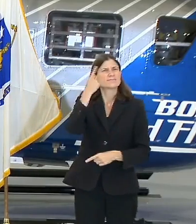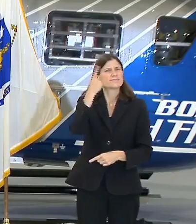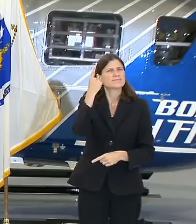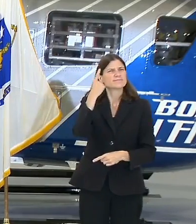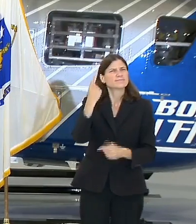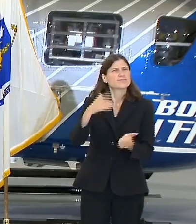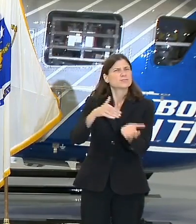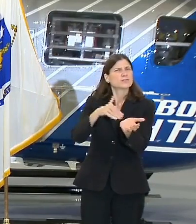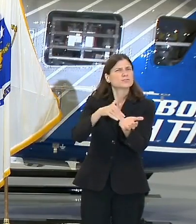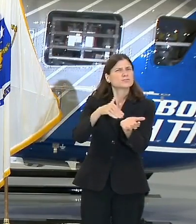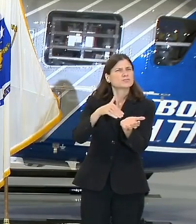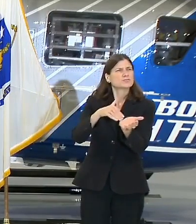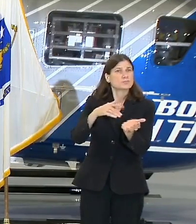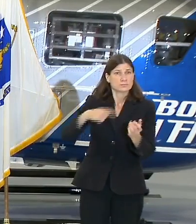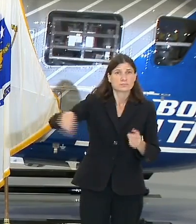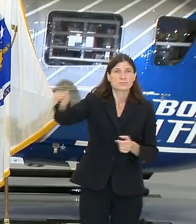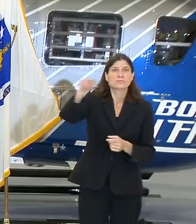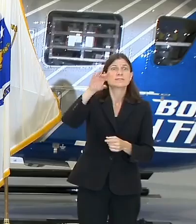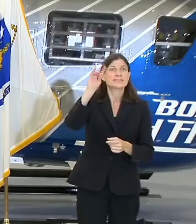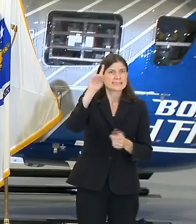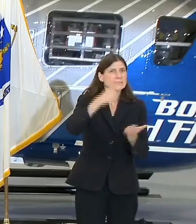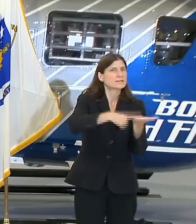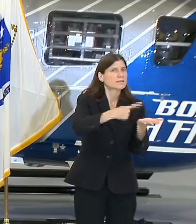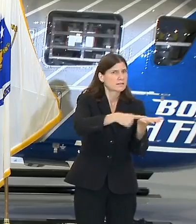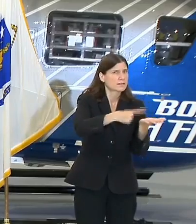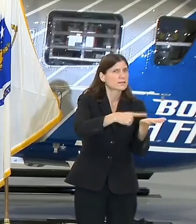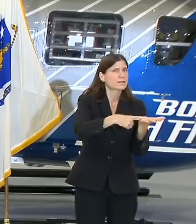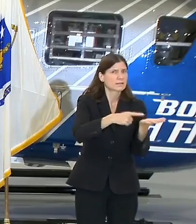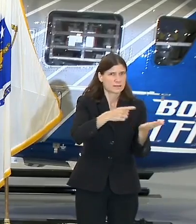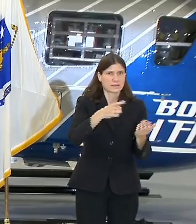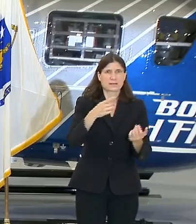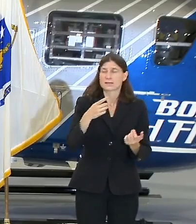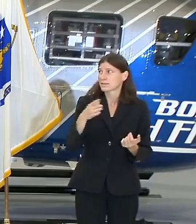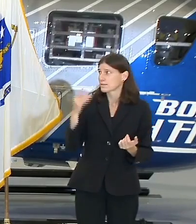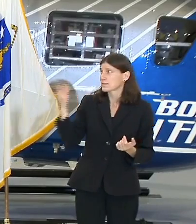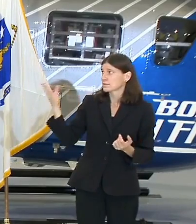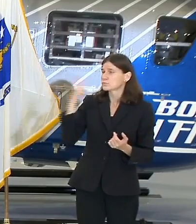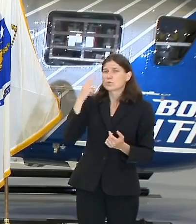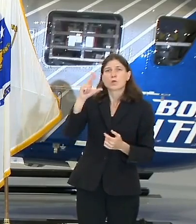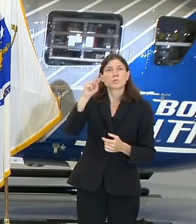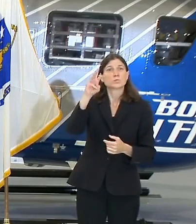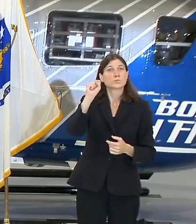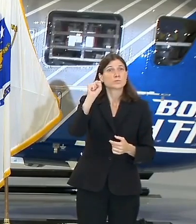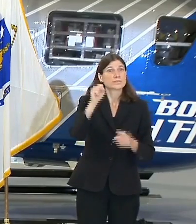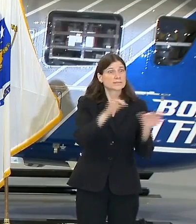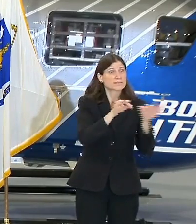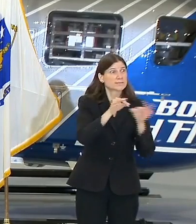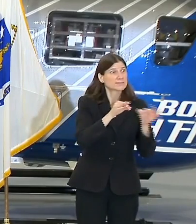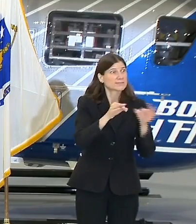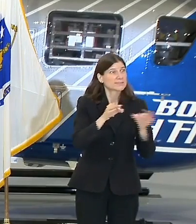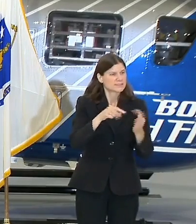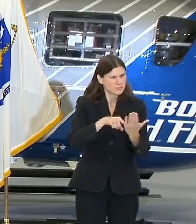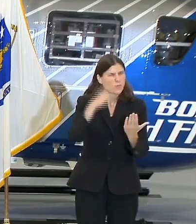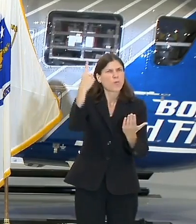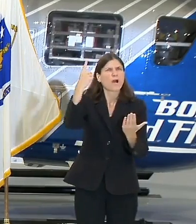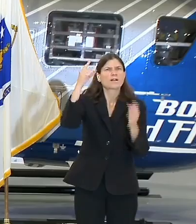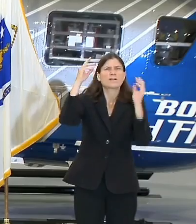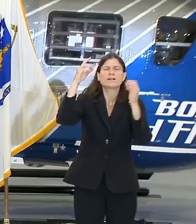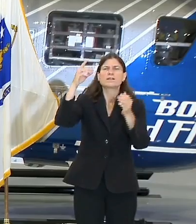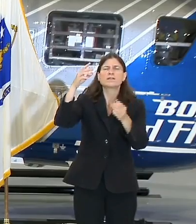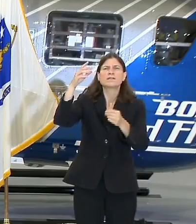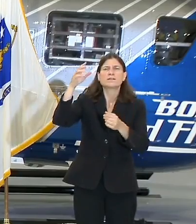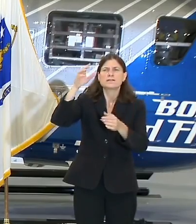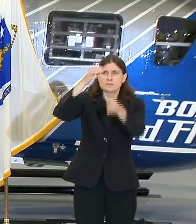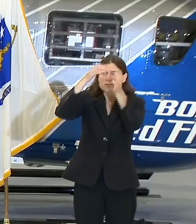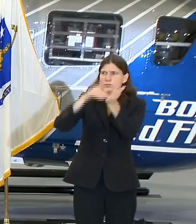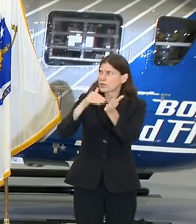Citing that modest uptick, you cited that now is the time to take a step back and go back a phase. Not seeing it when